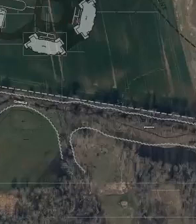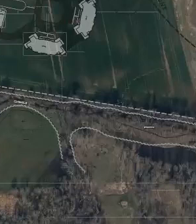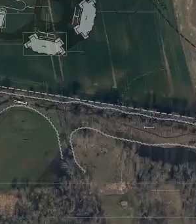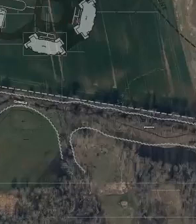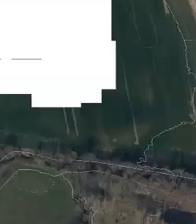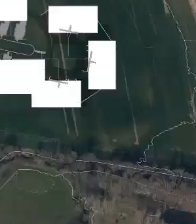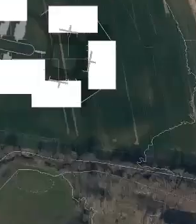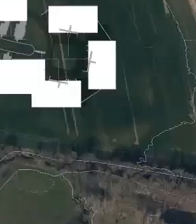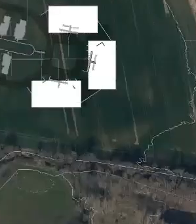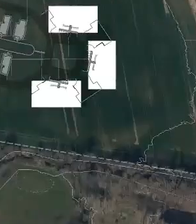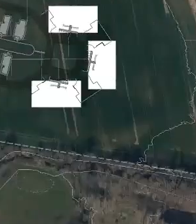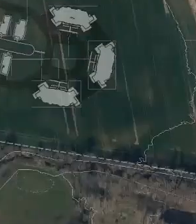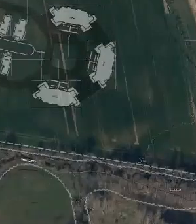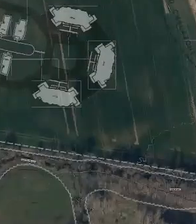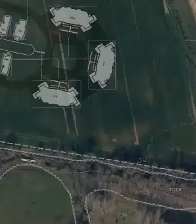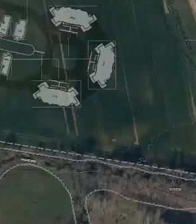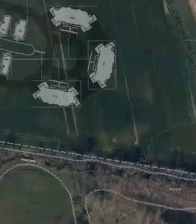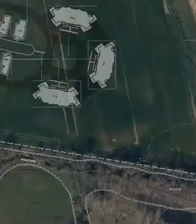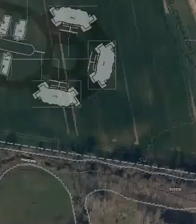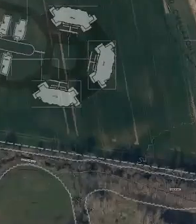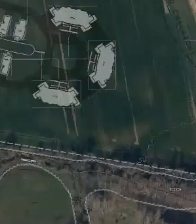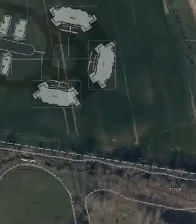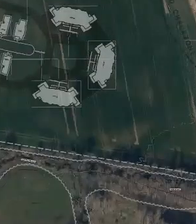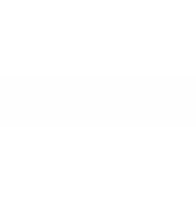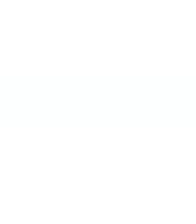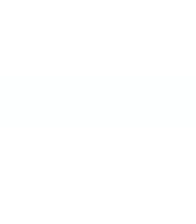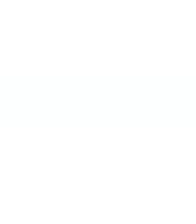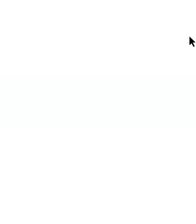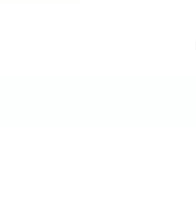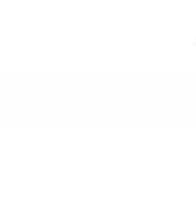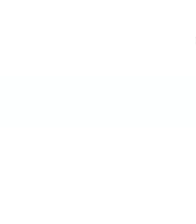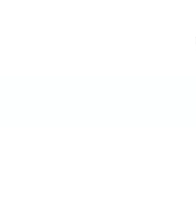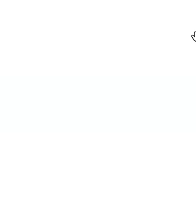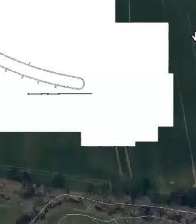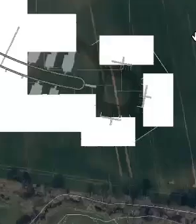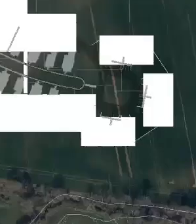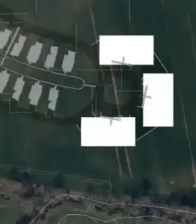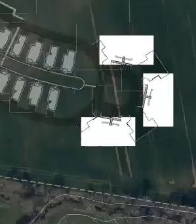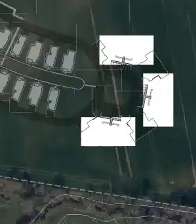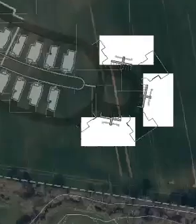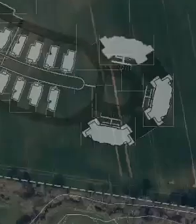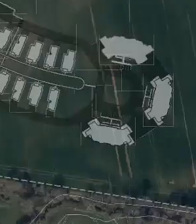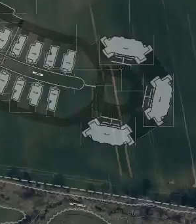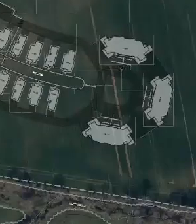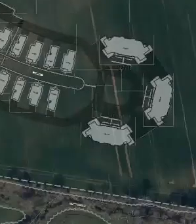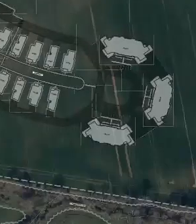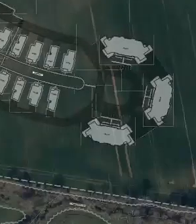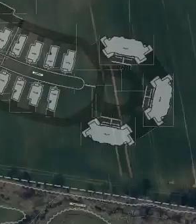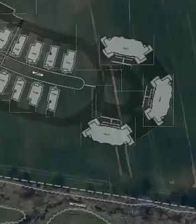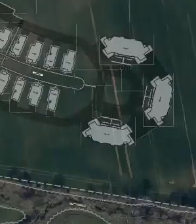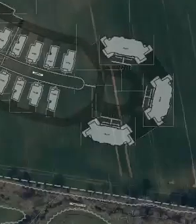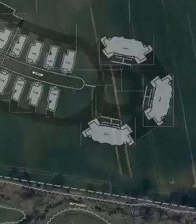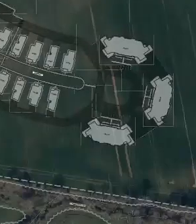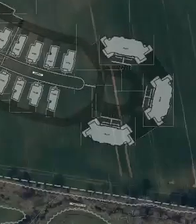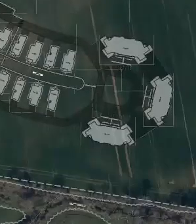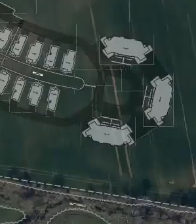Yeah, so those 2 houses, yeah, they're on, so you're in the lower left corner. Well, it was there a second ago. There we go. You're